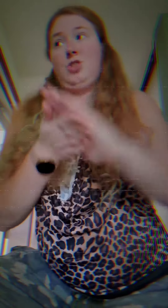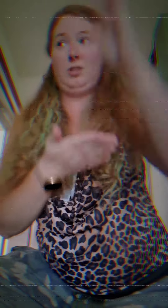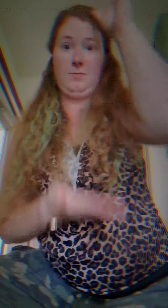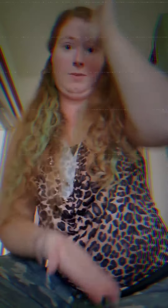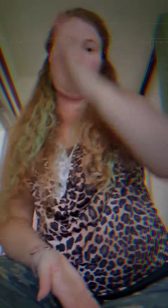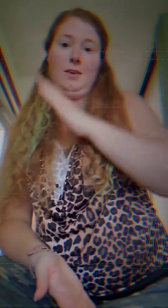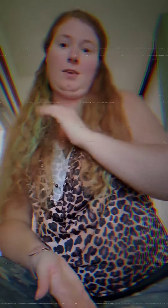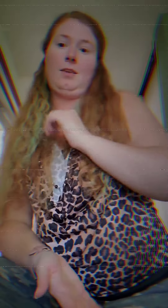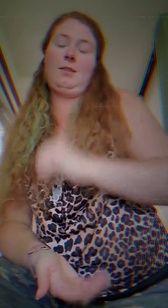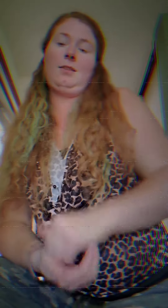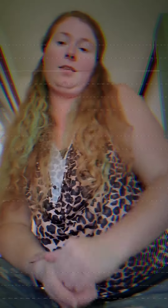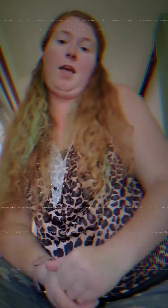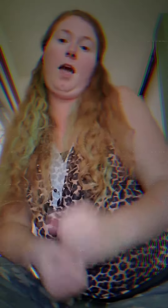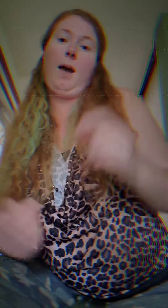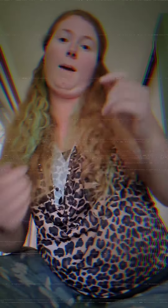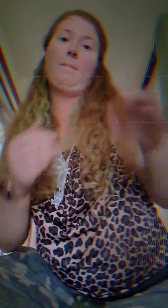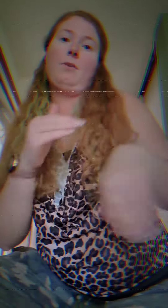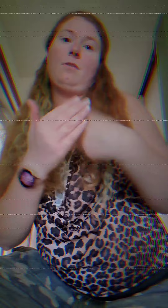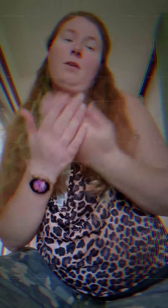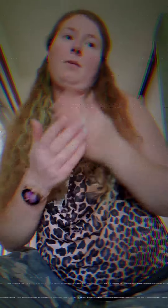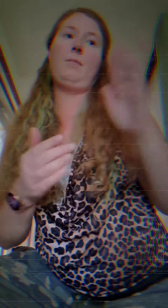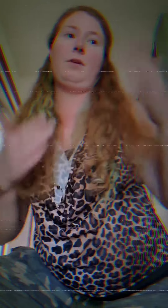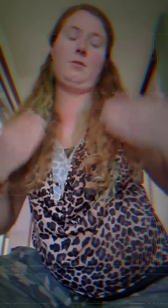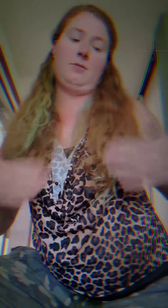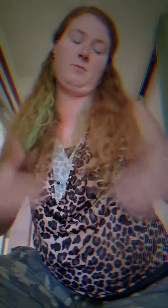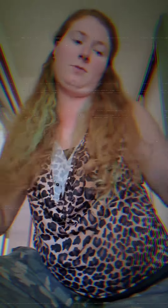gentleman. Plus all my clothes would fit.